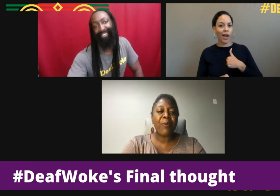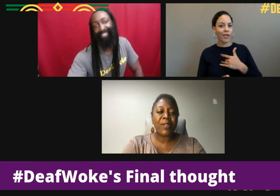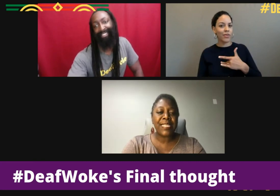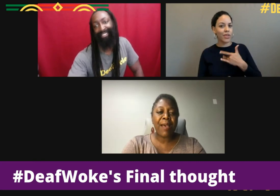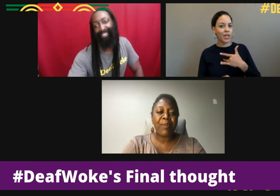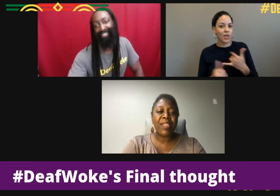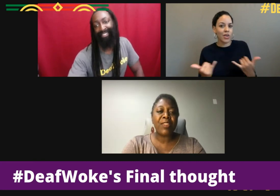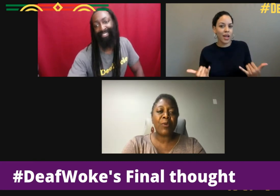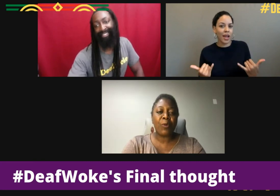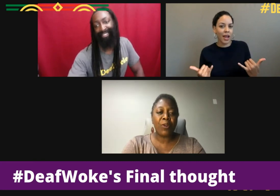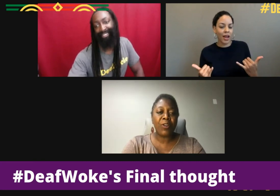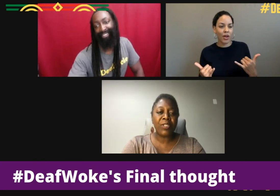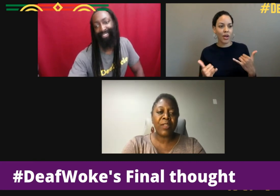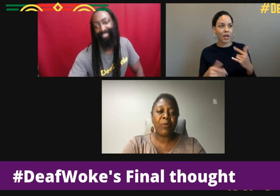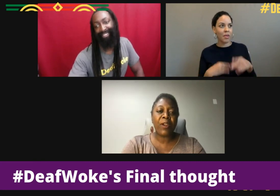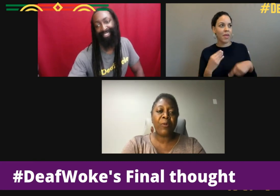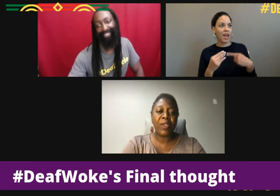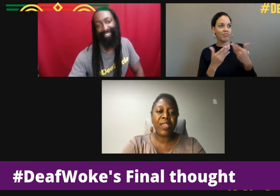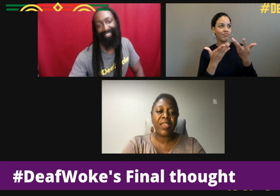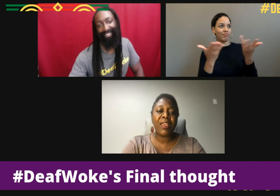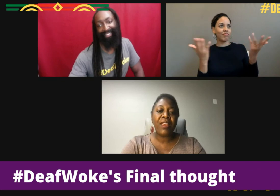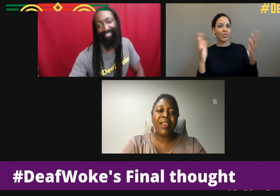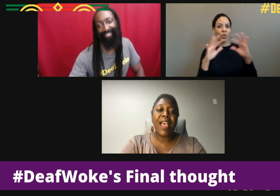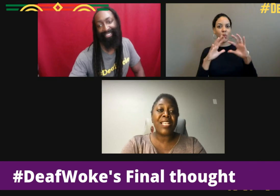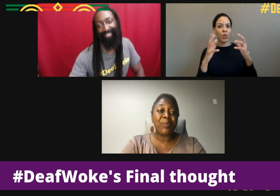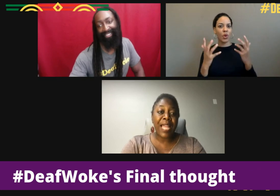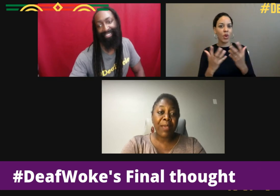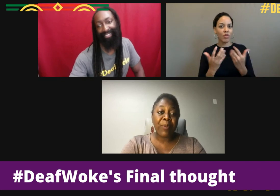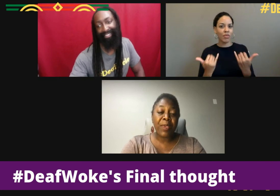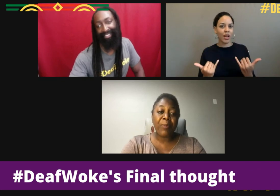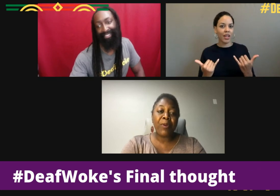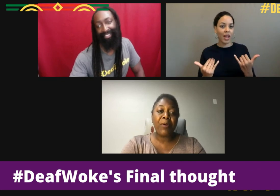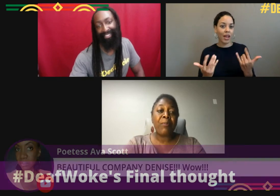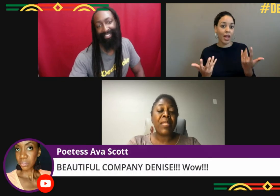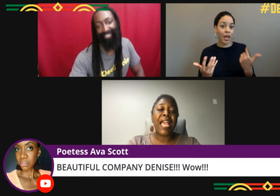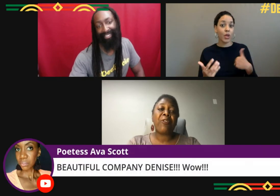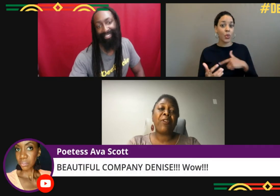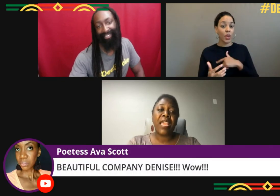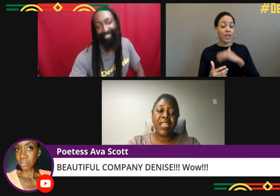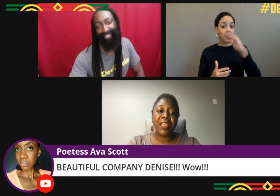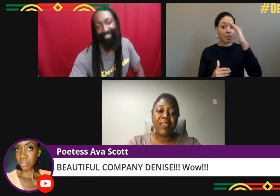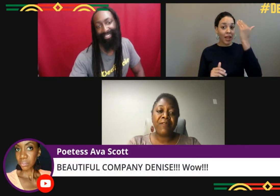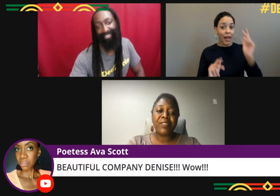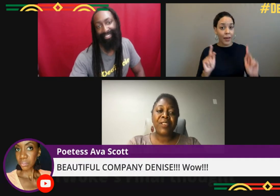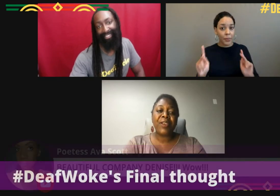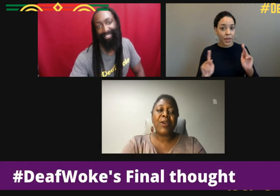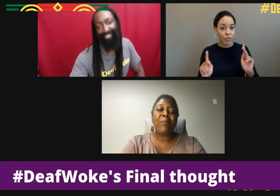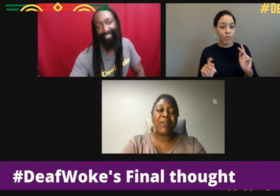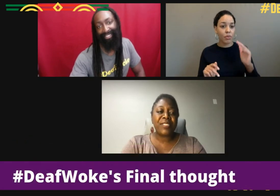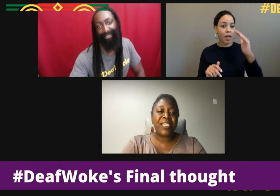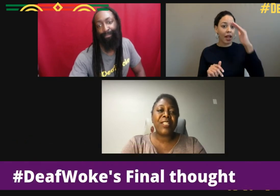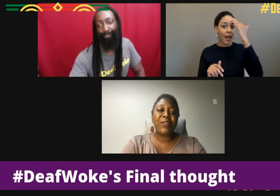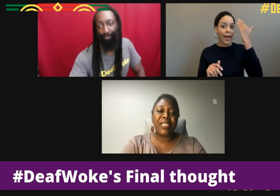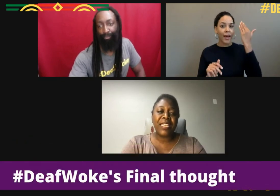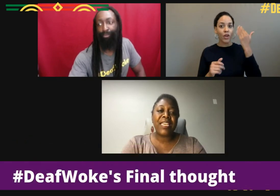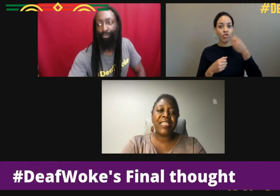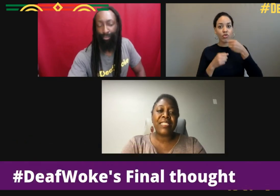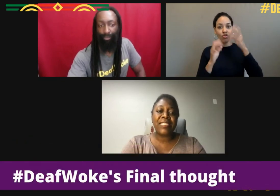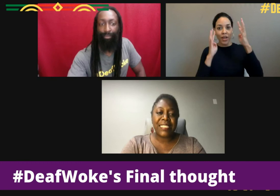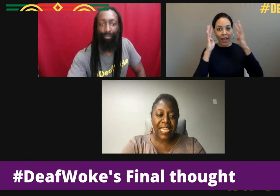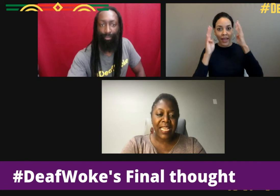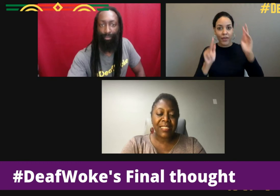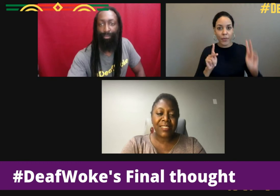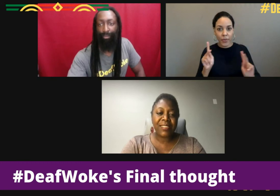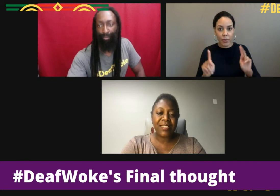now about what's happening in the world and where we as Black people, Black creatives, particularly